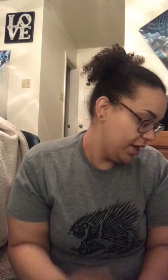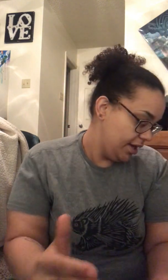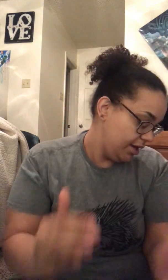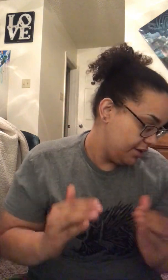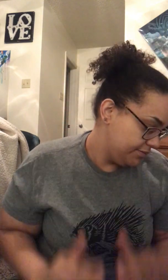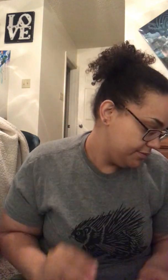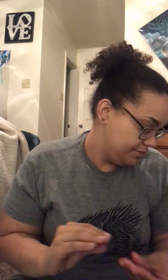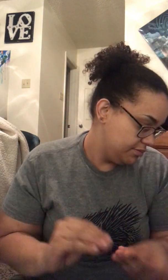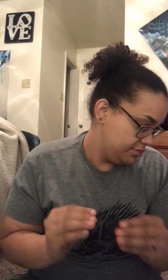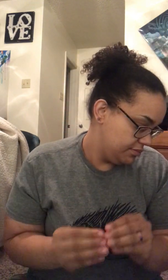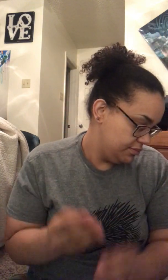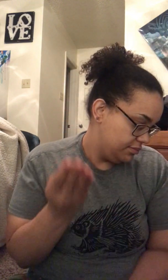Okay.